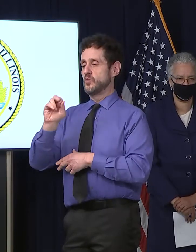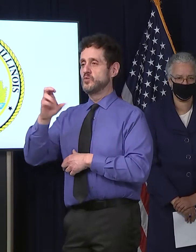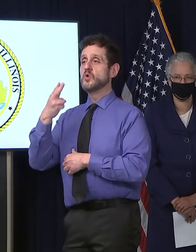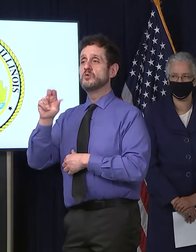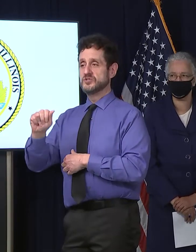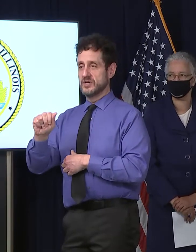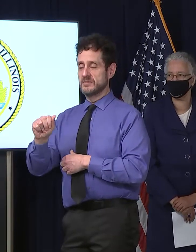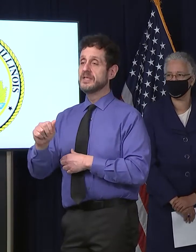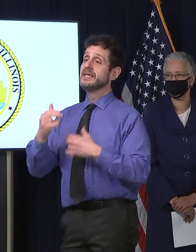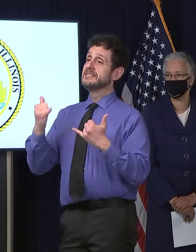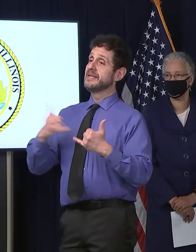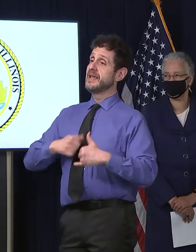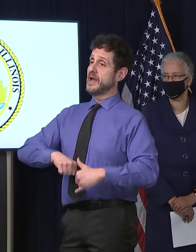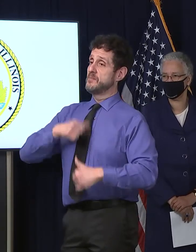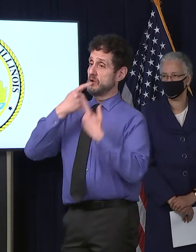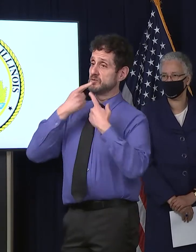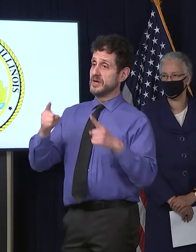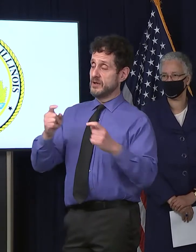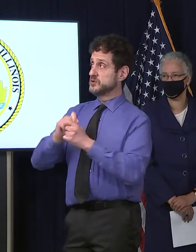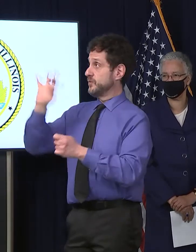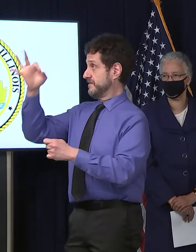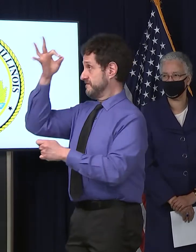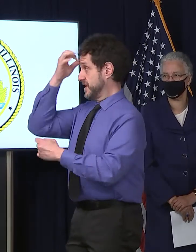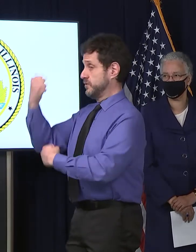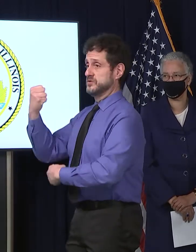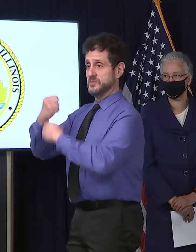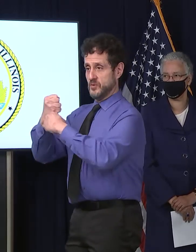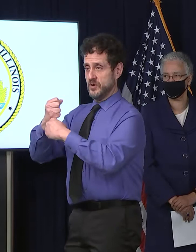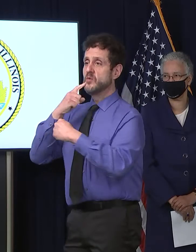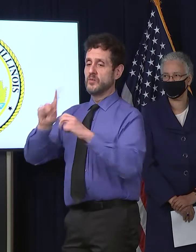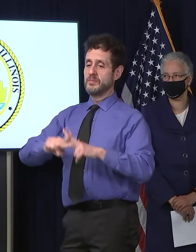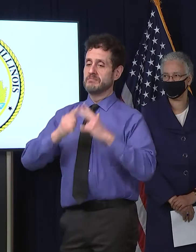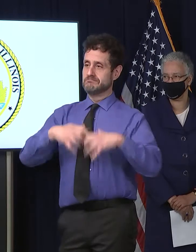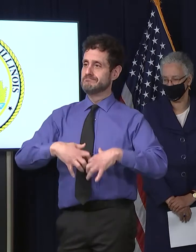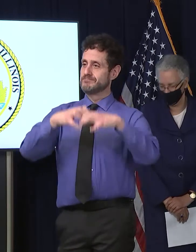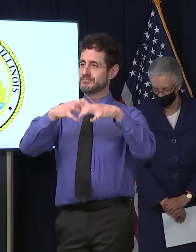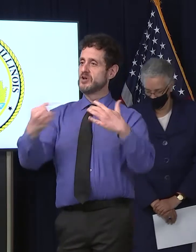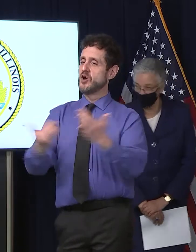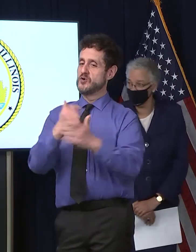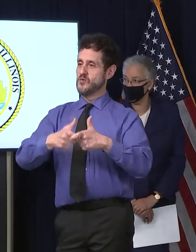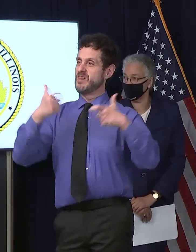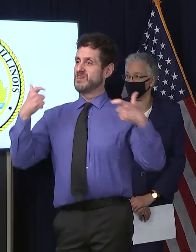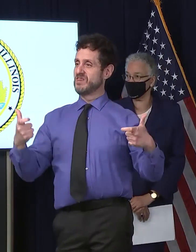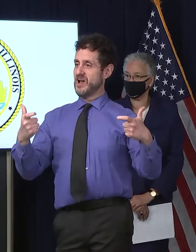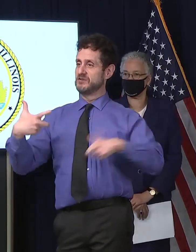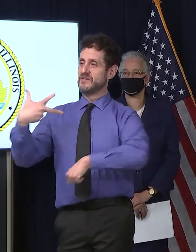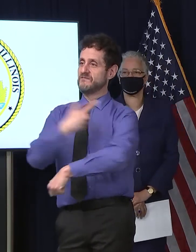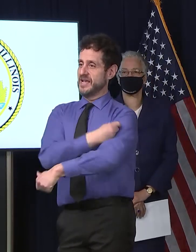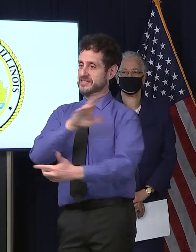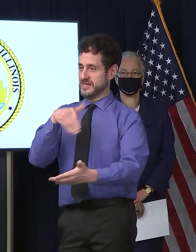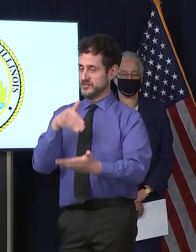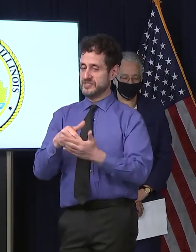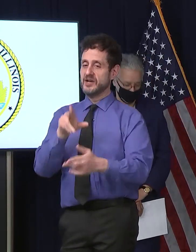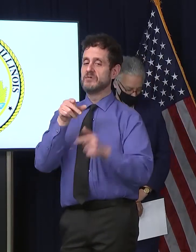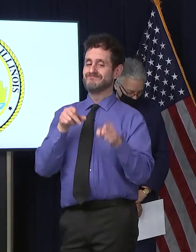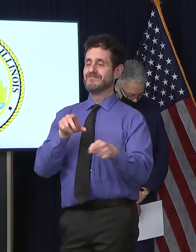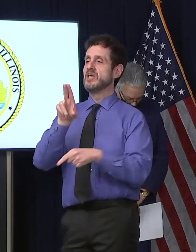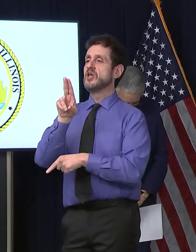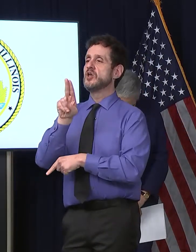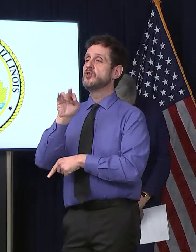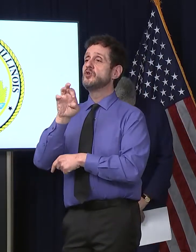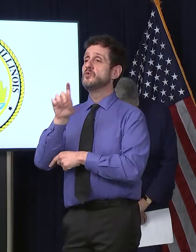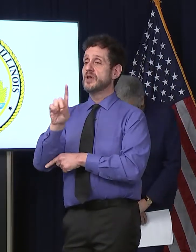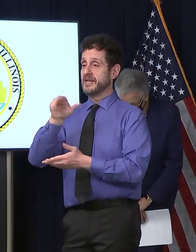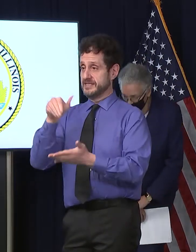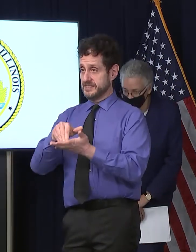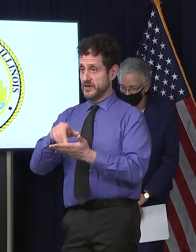federal partners, we will be launching a new mass vaccination site at the United Center that will begin operating